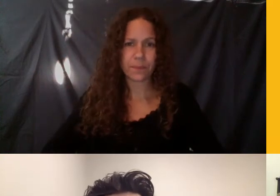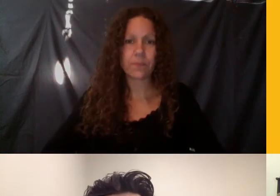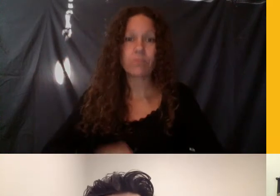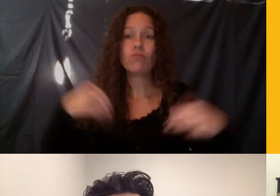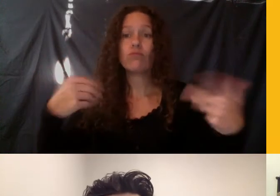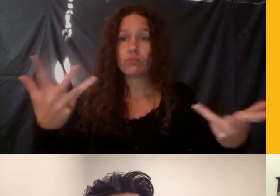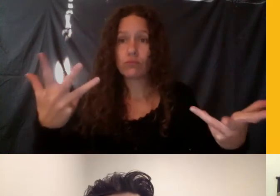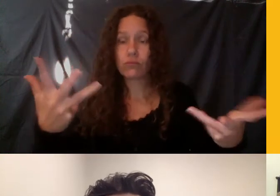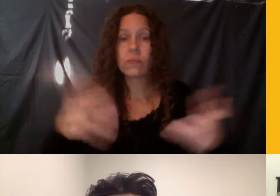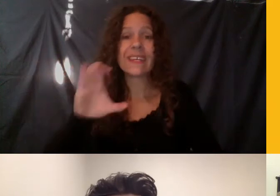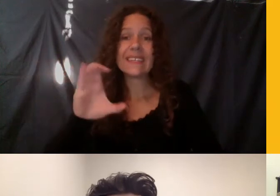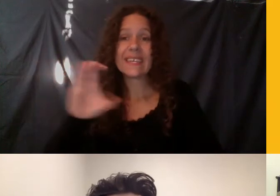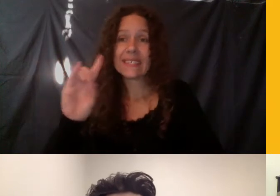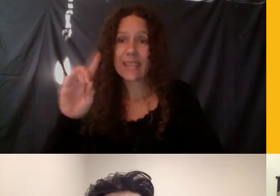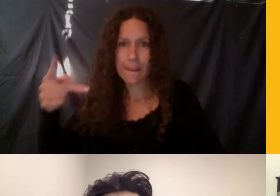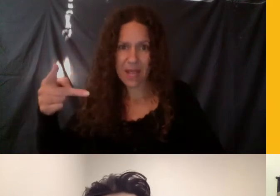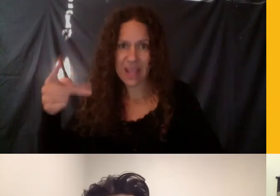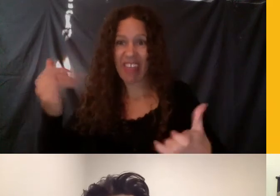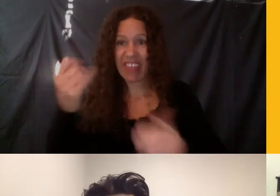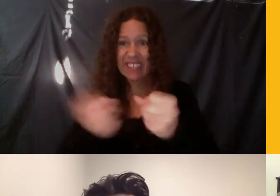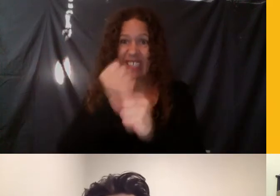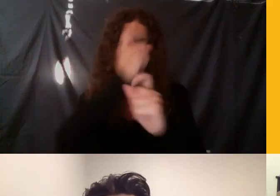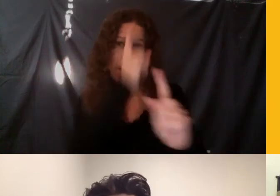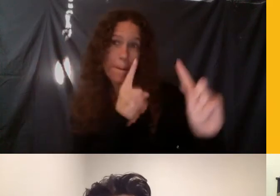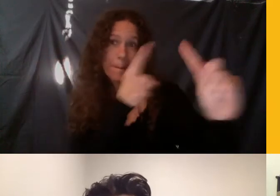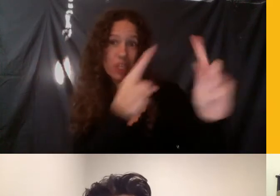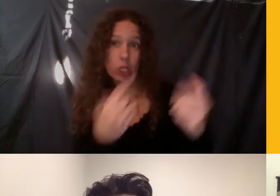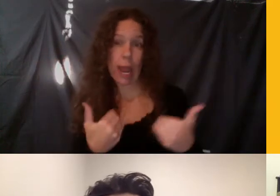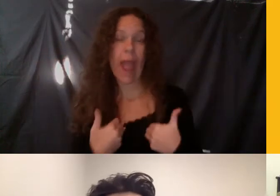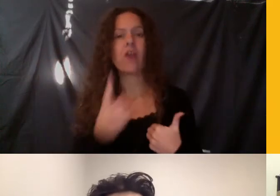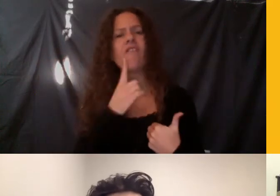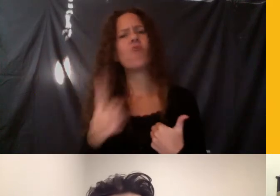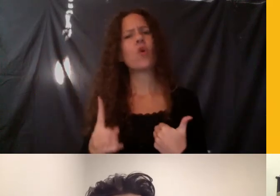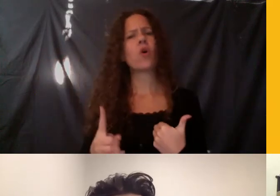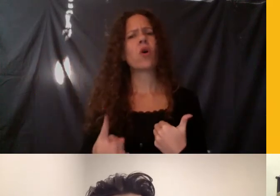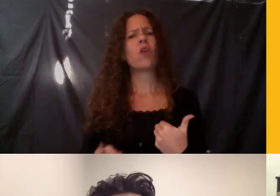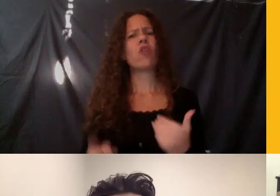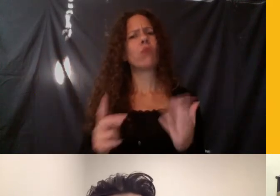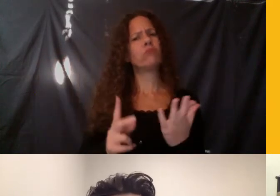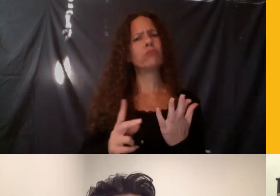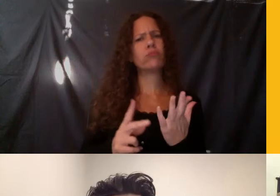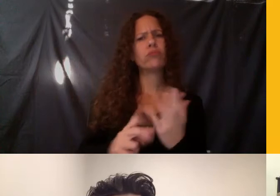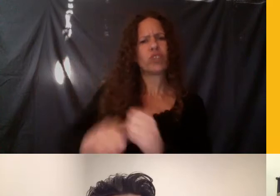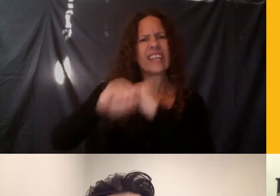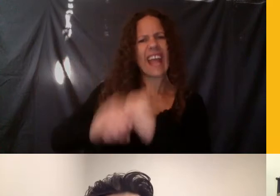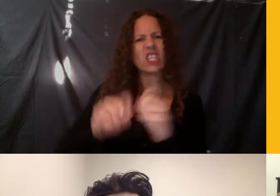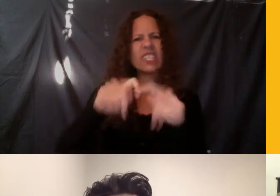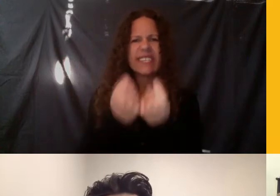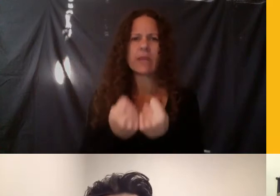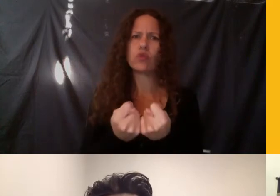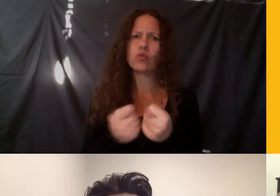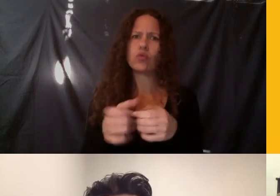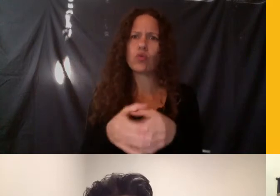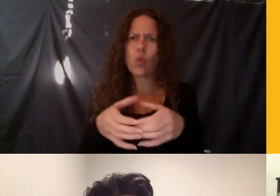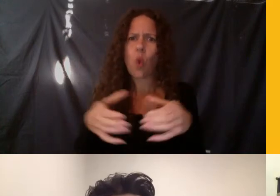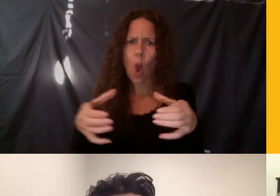So the CDP had the mission this year of growing our voter protection team to meet the challenges that we were expecting from the rhetoric